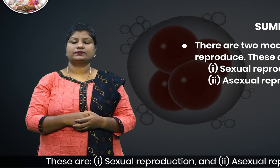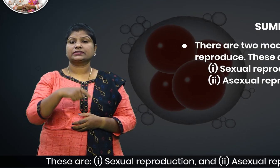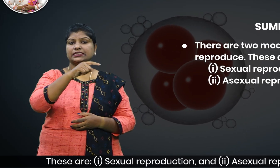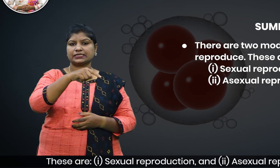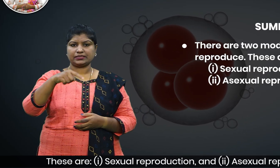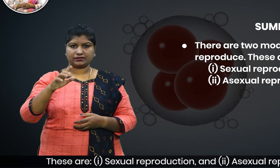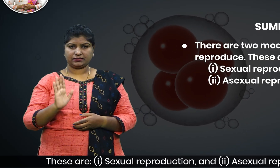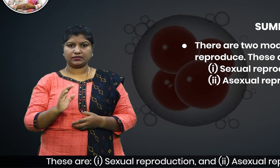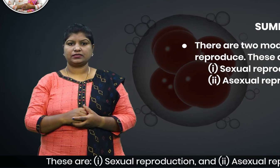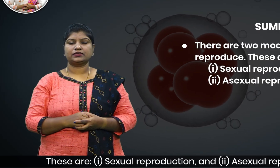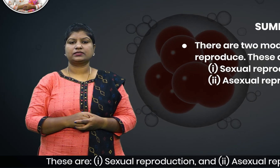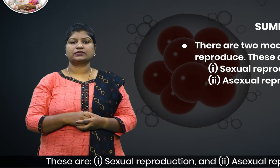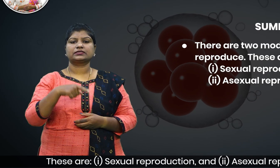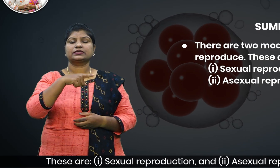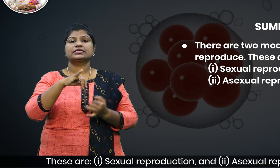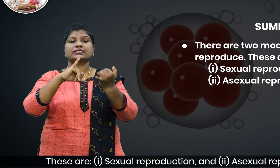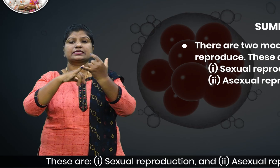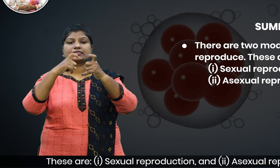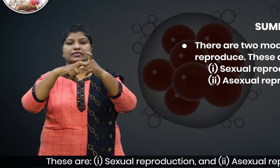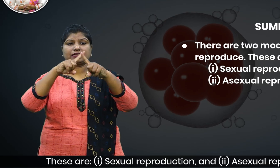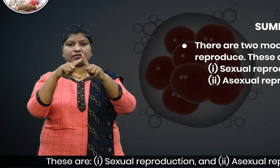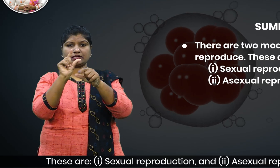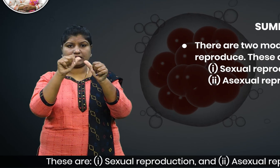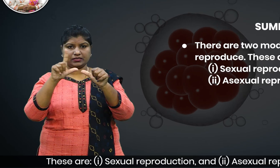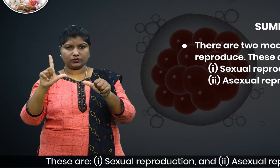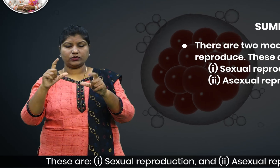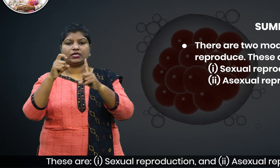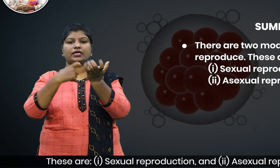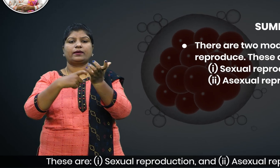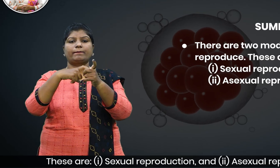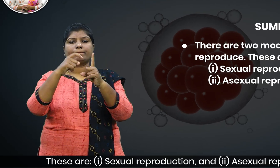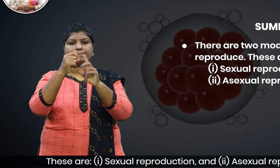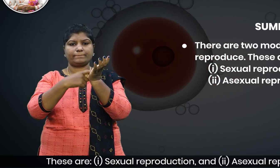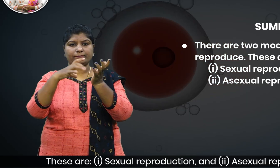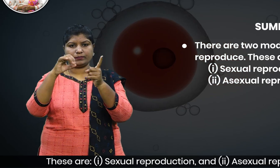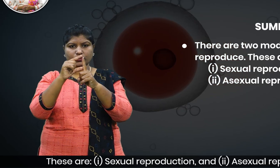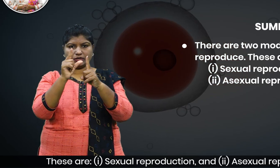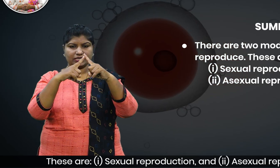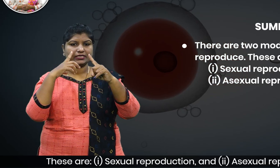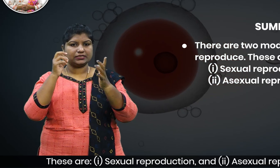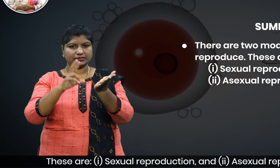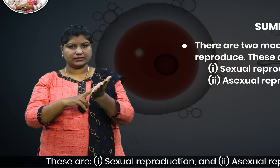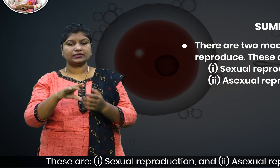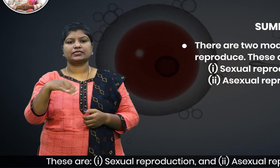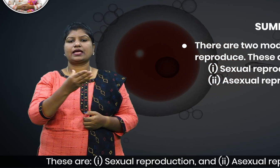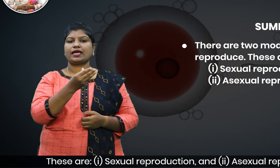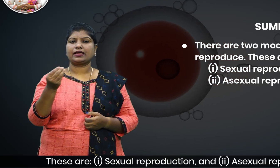These are sexual reproduction